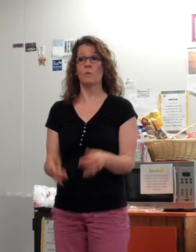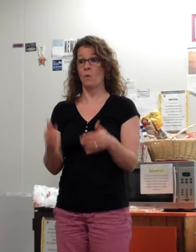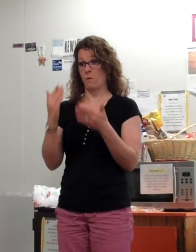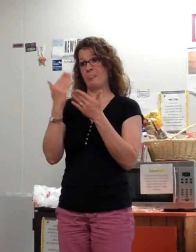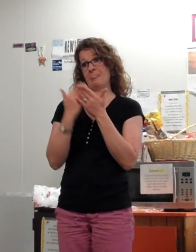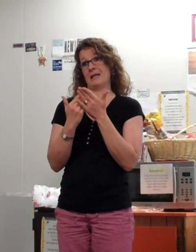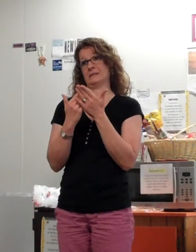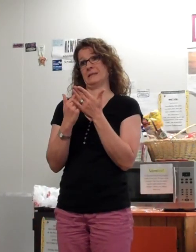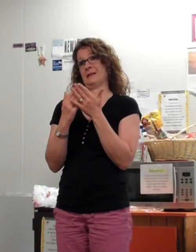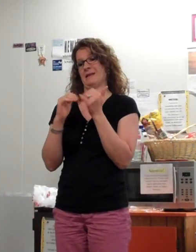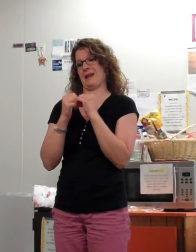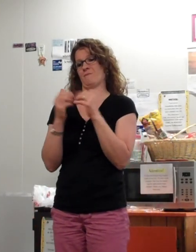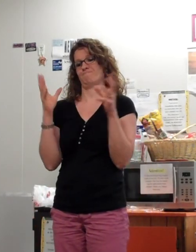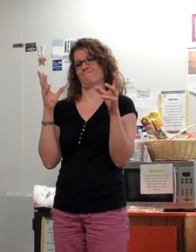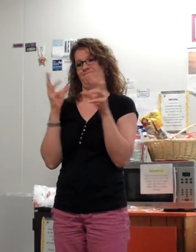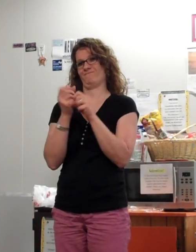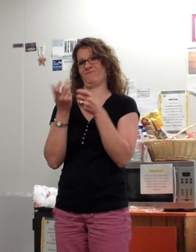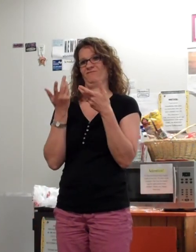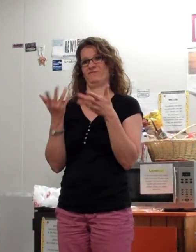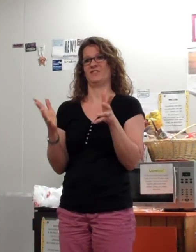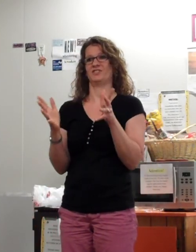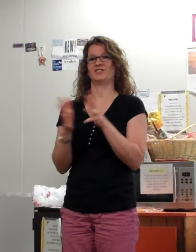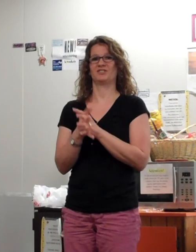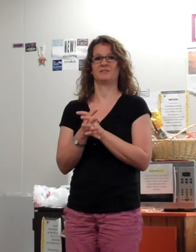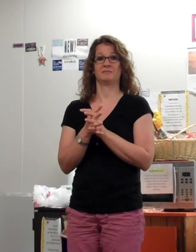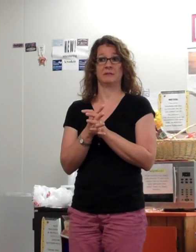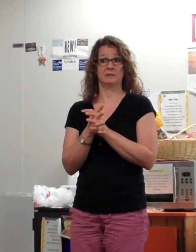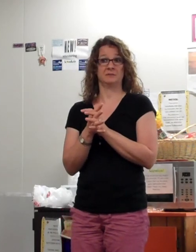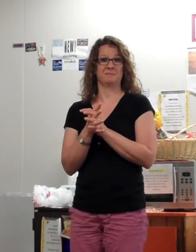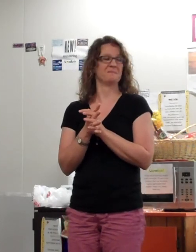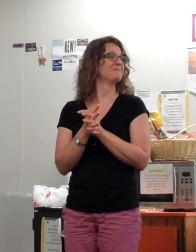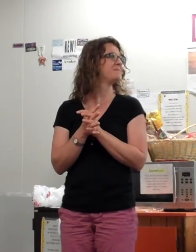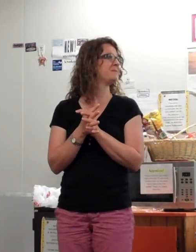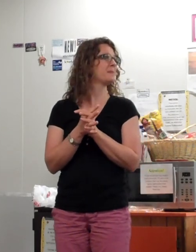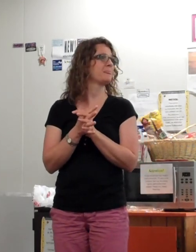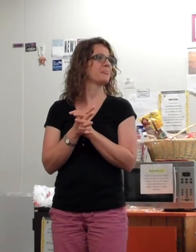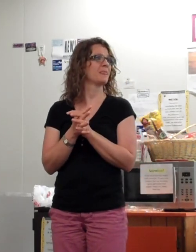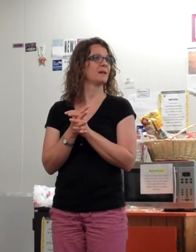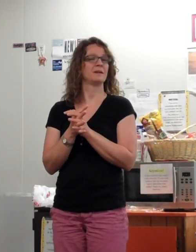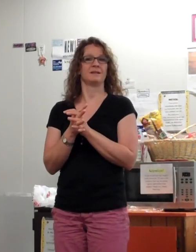Yeah, I think we can put this on YouTube later for fun. Two-way, hey.